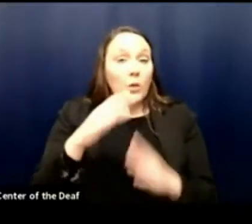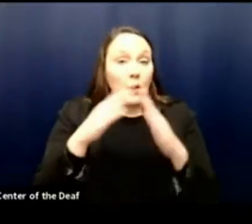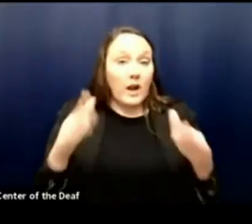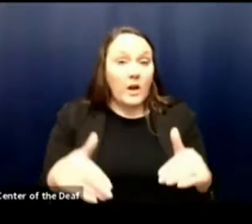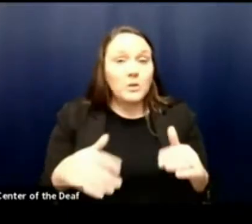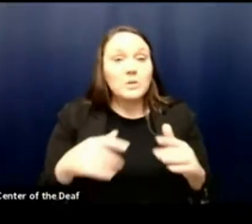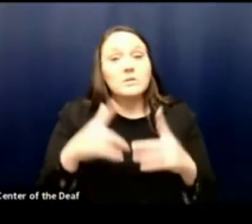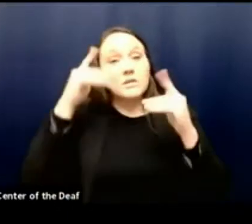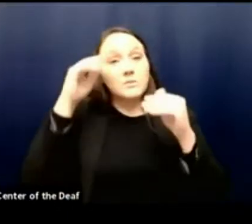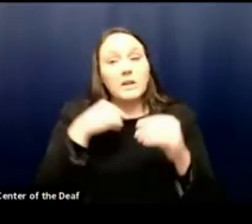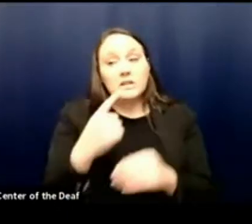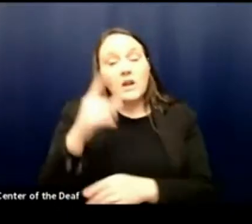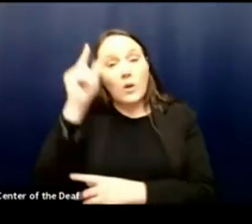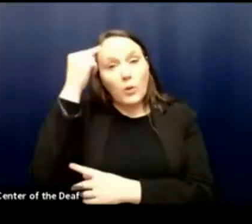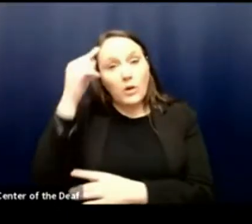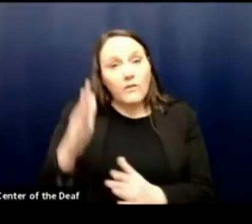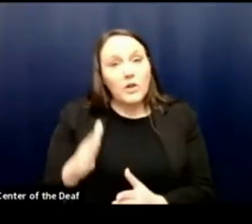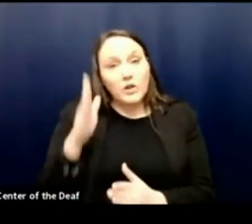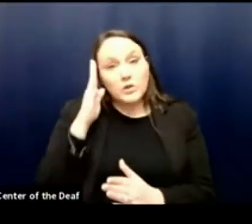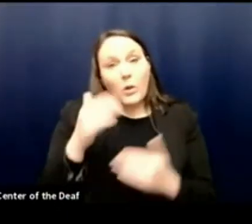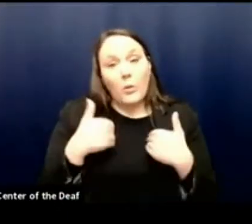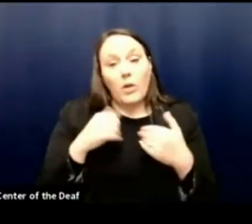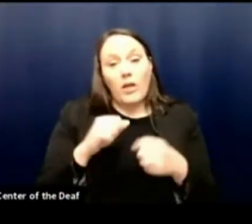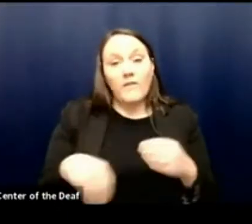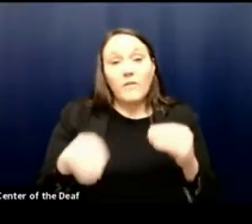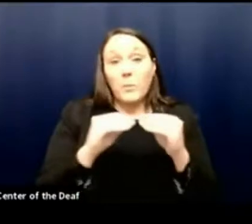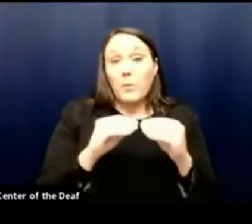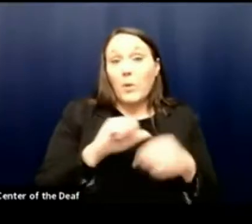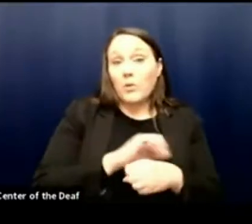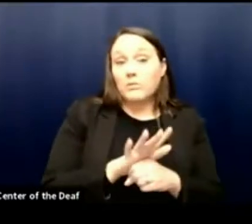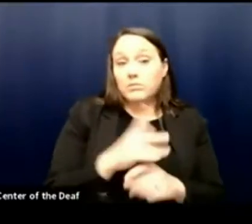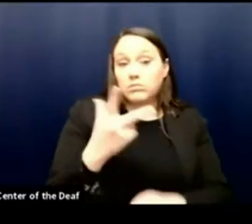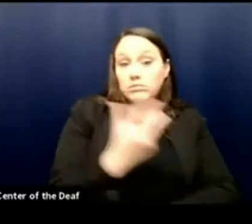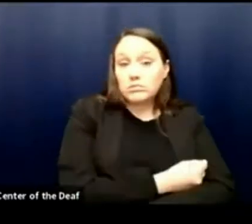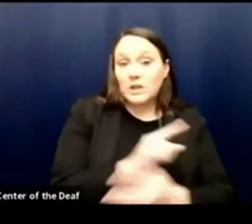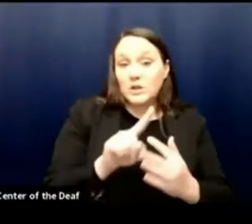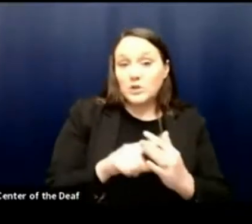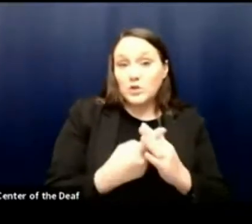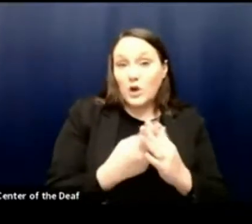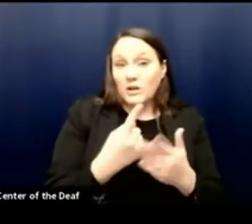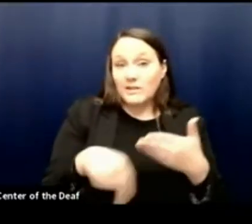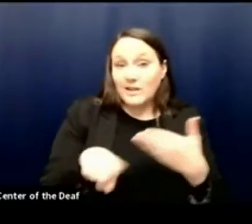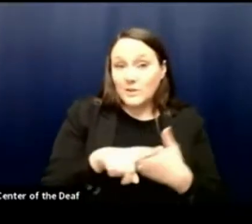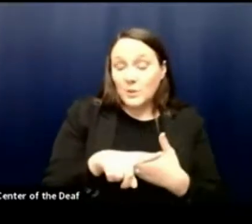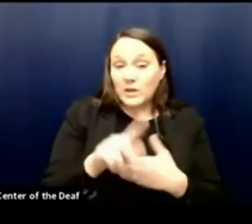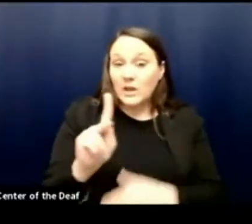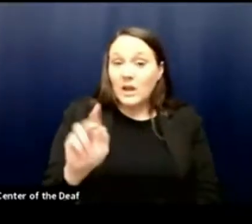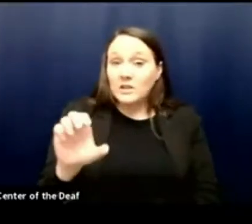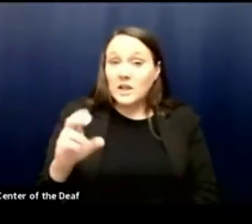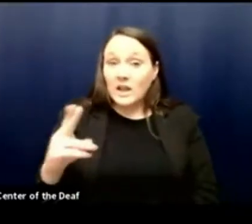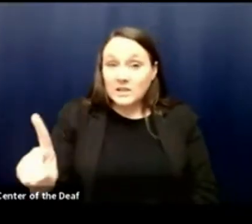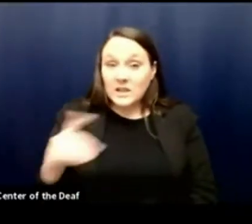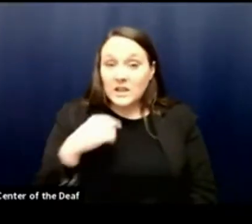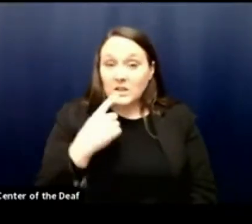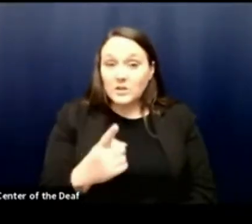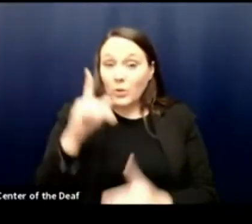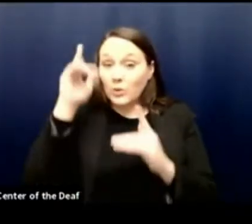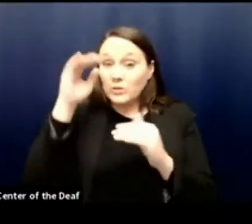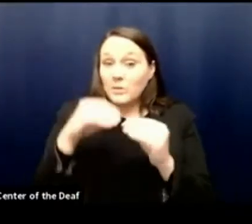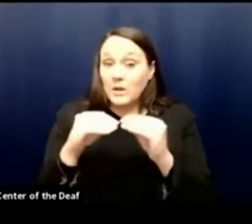governors they will get more coronavirus vaccine doses starting next week. Has KCHD been told to expect more vaccines